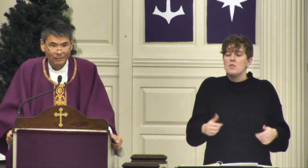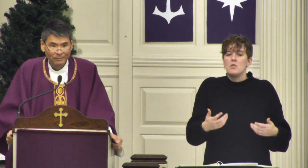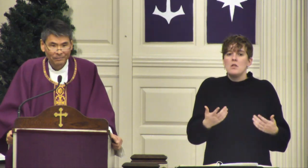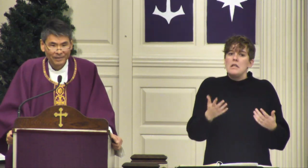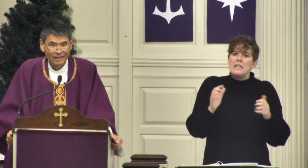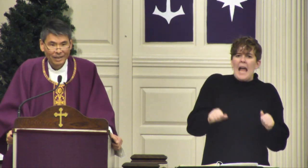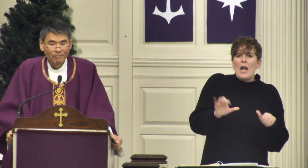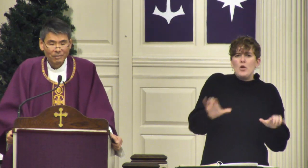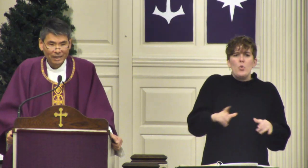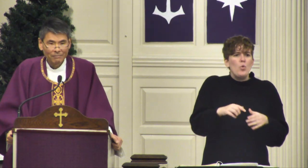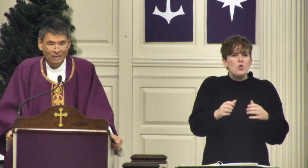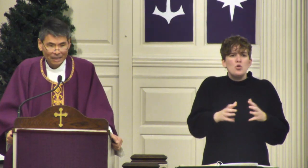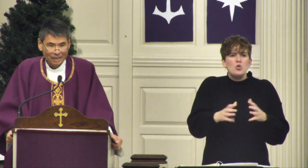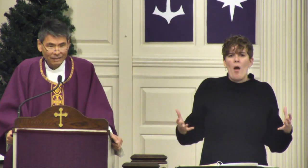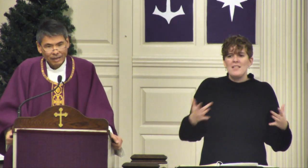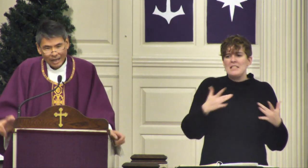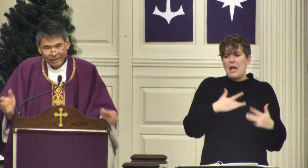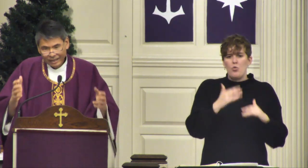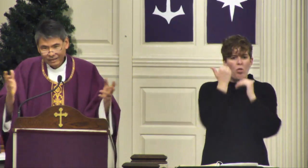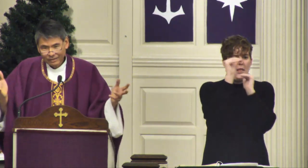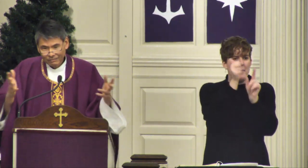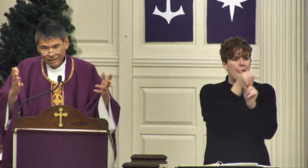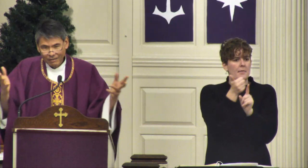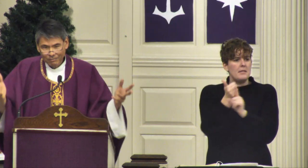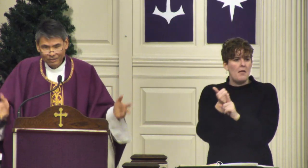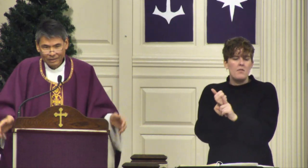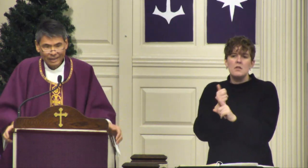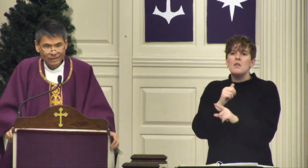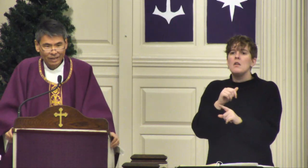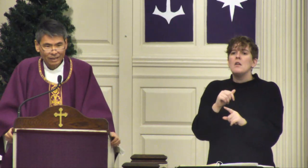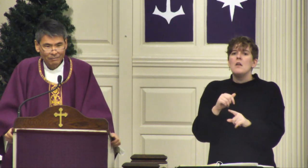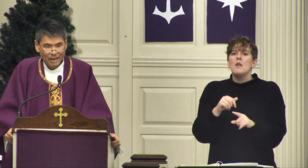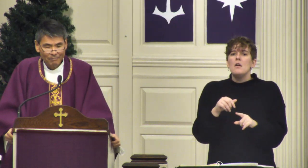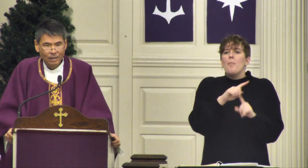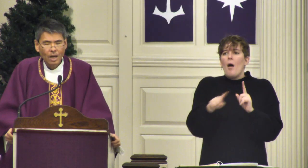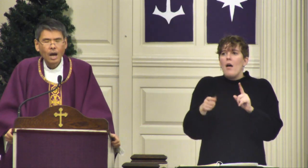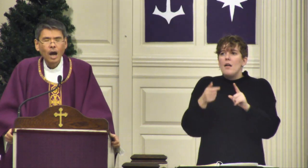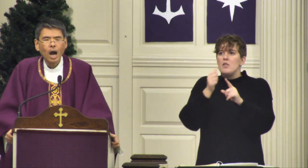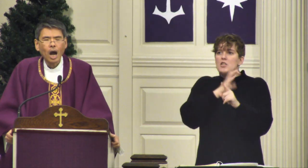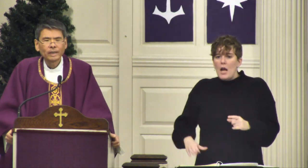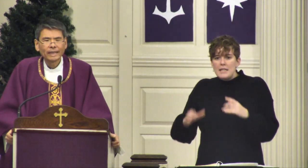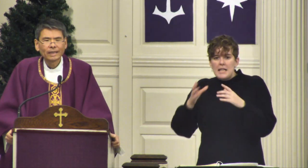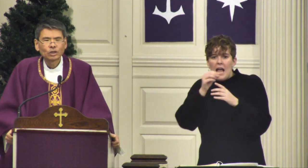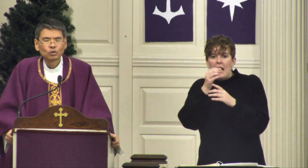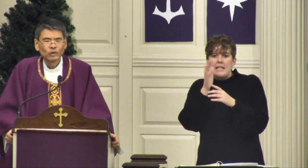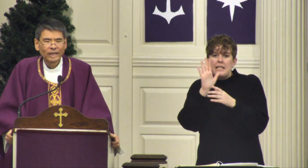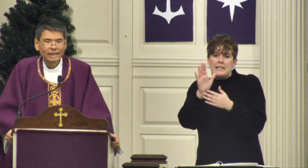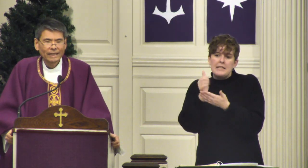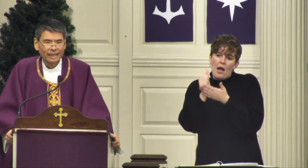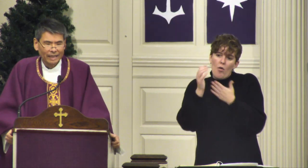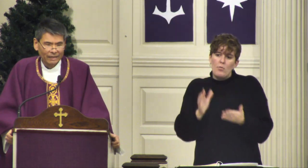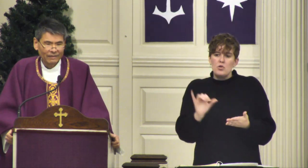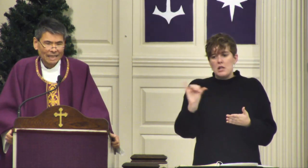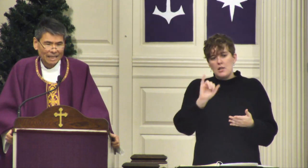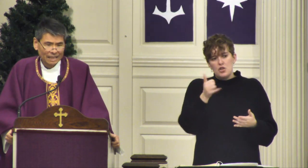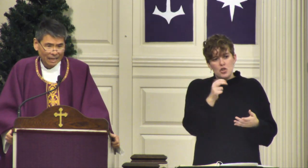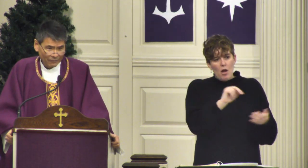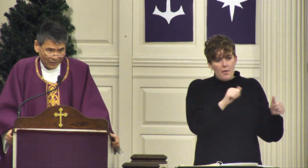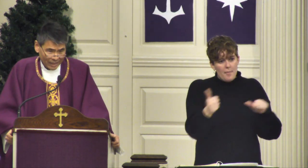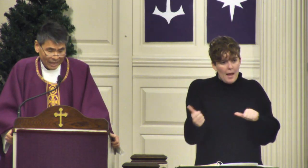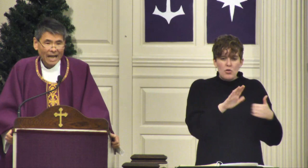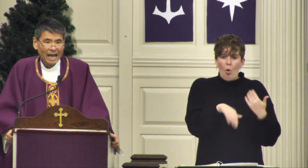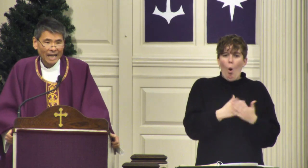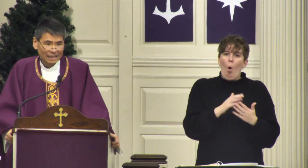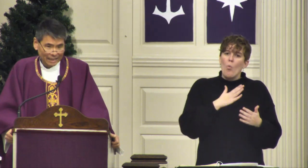the time. But the Messiah and his helpers, like John the Baptist, are willing to risk even